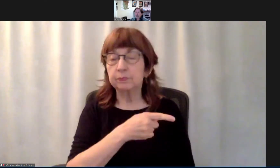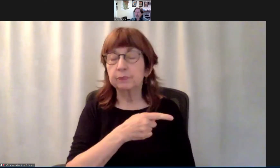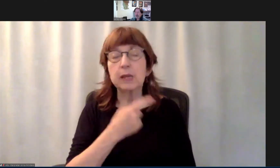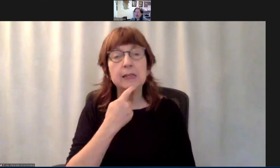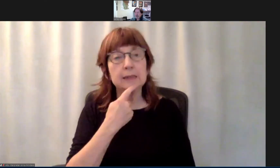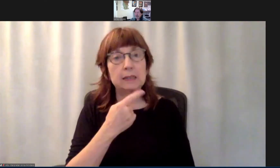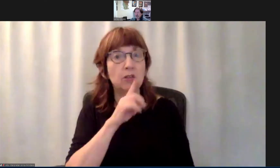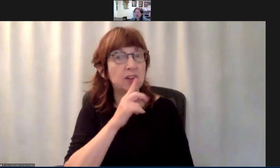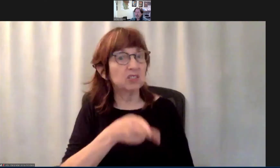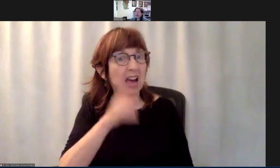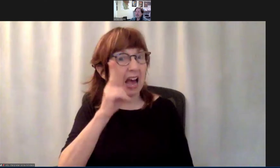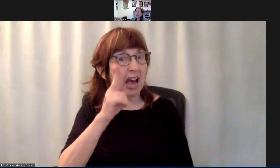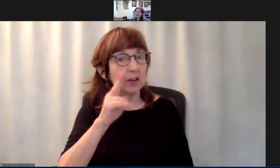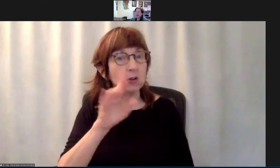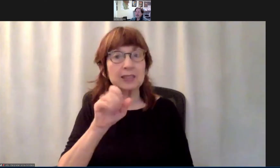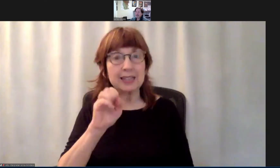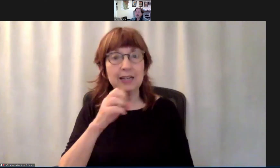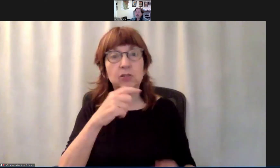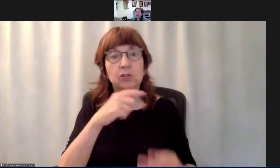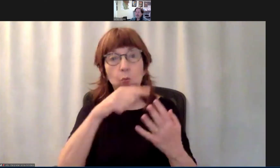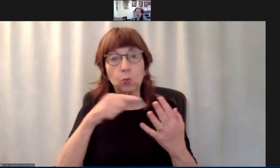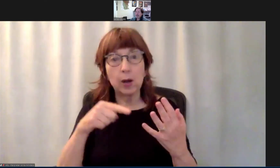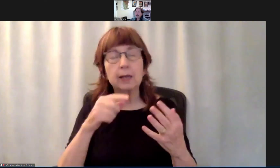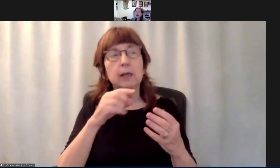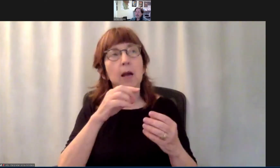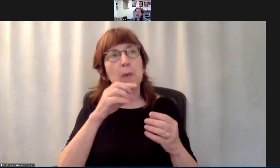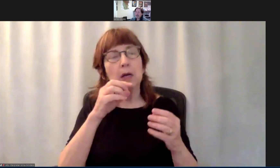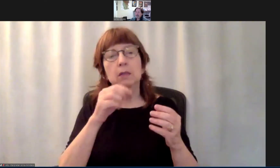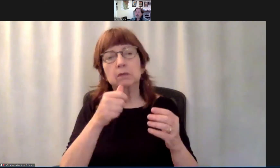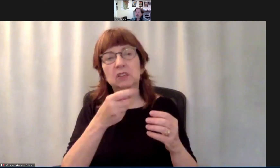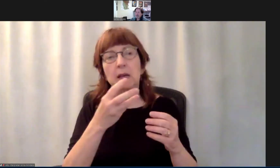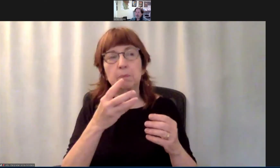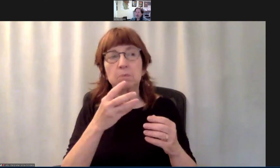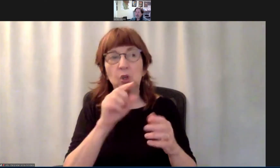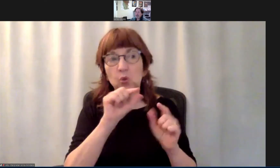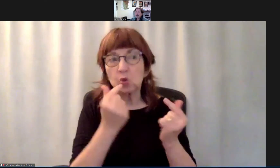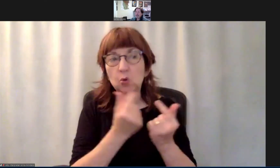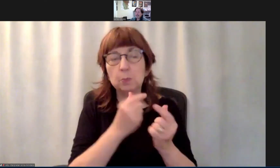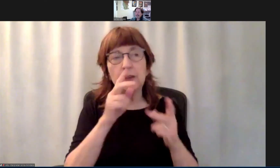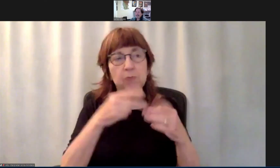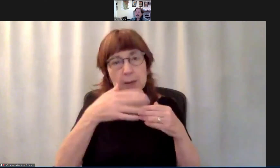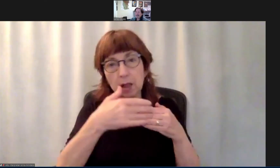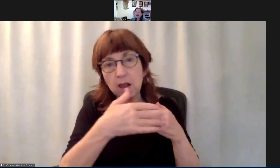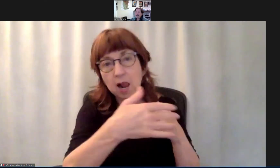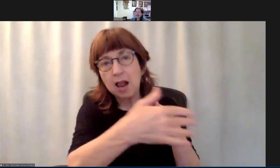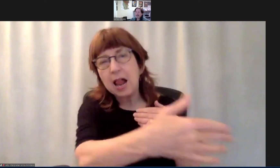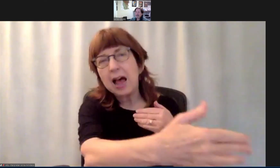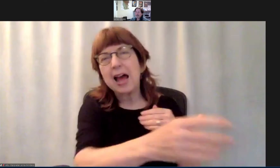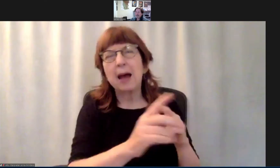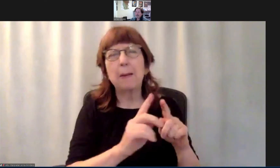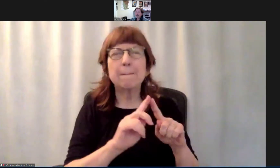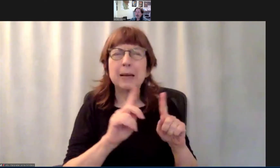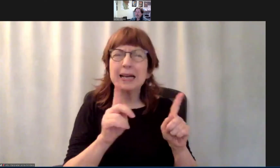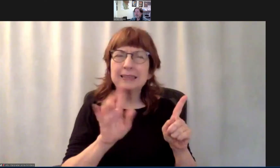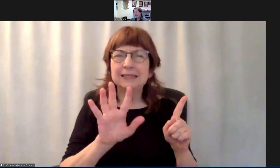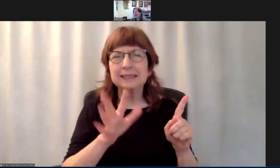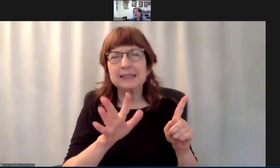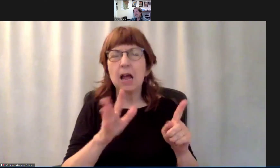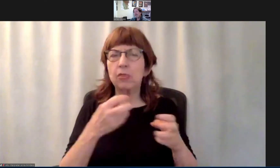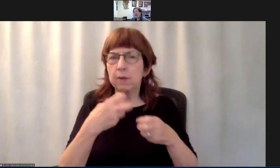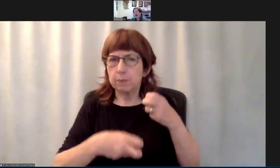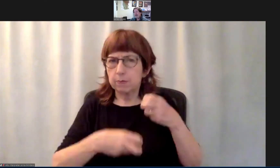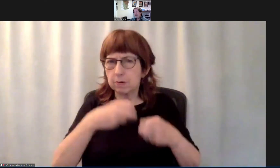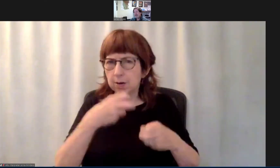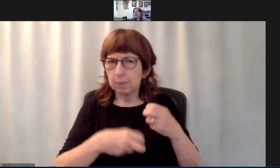is a higher case rate among certain groups of people as time goes forward. But again, the problem